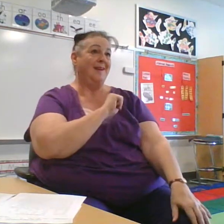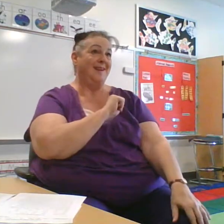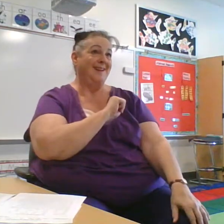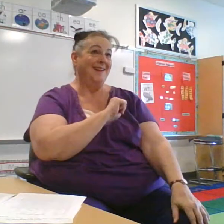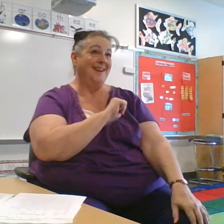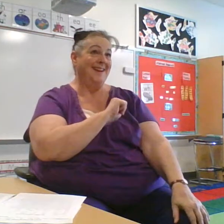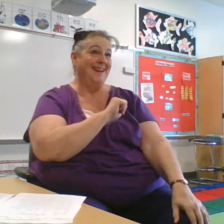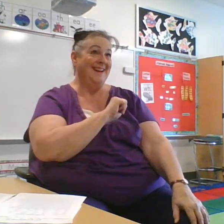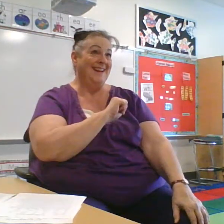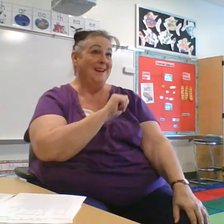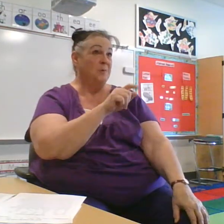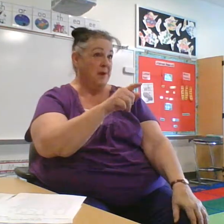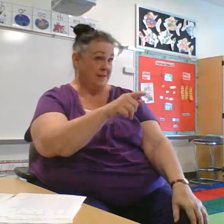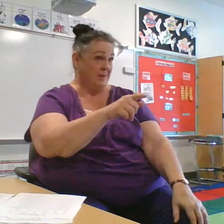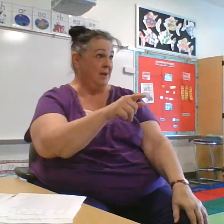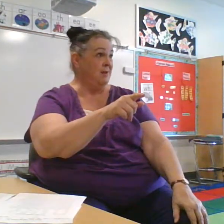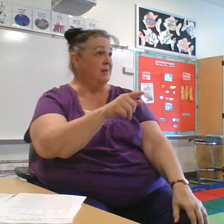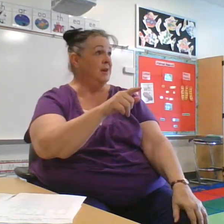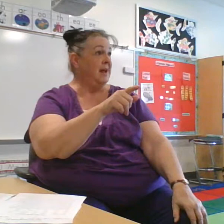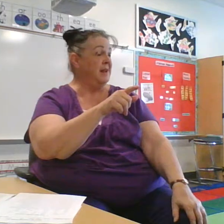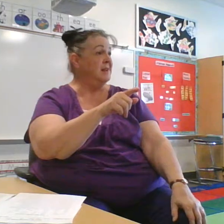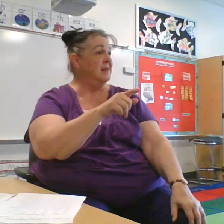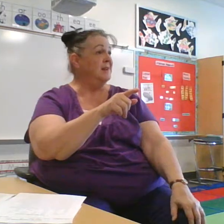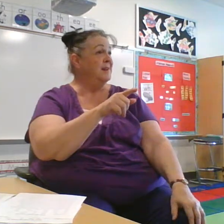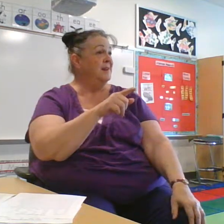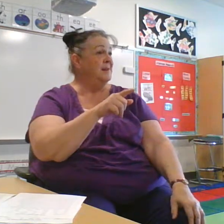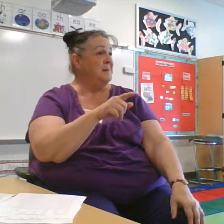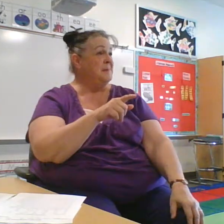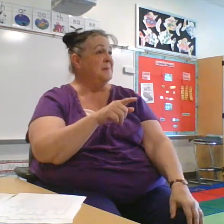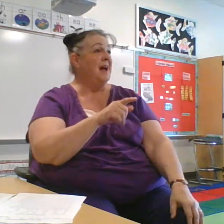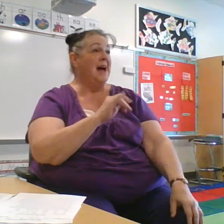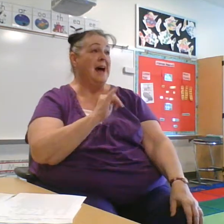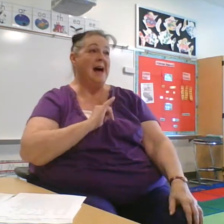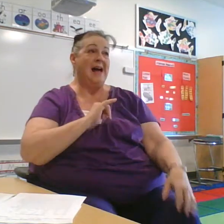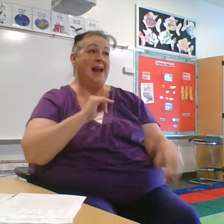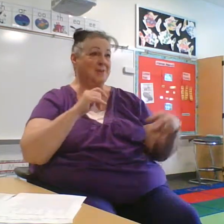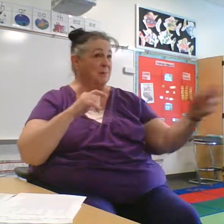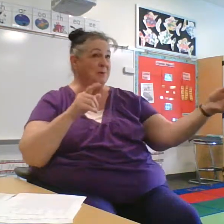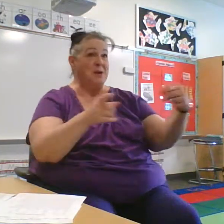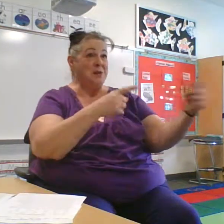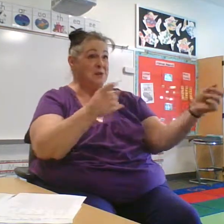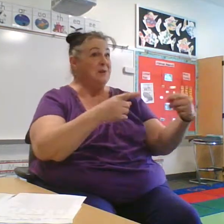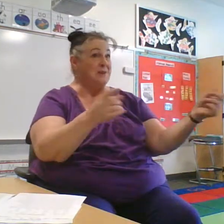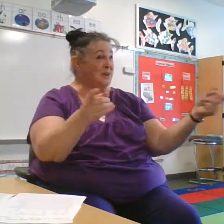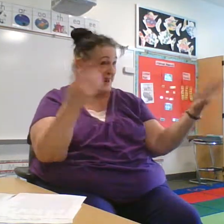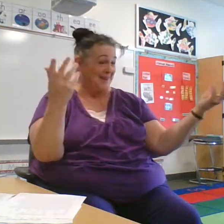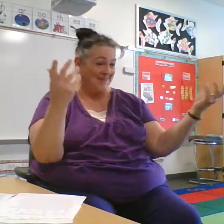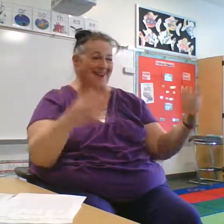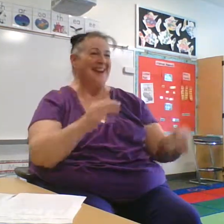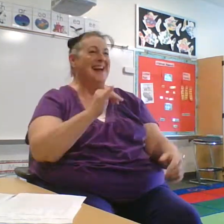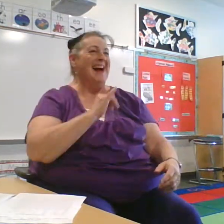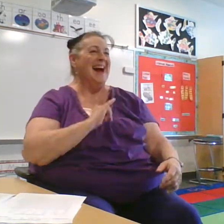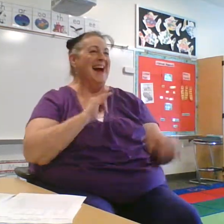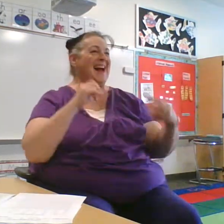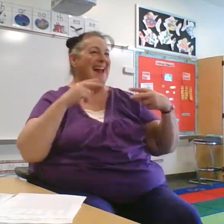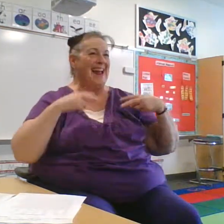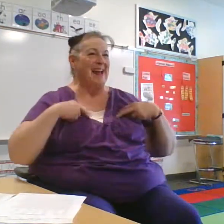Another waited so long. Wait so long, Wait so okay? long. I've learned my lesson. So between you two of you, you got it right. I